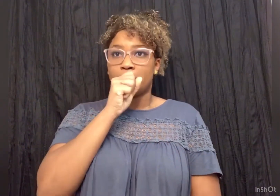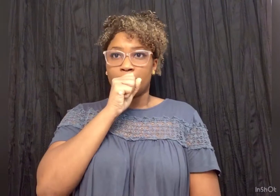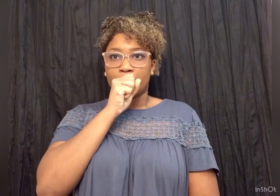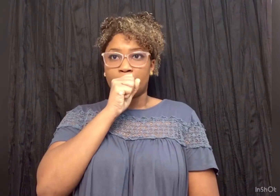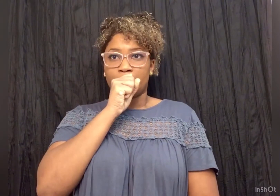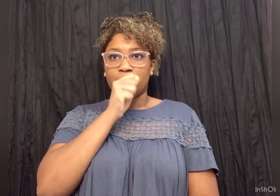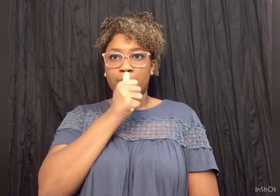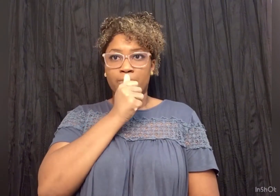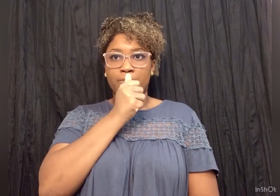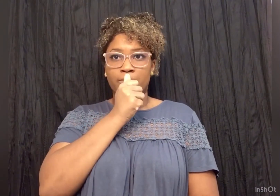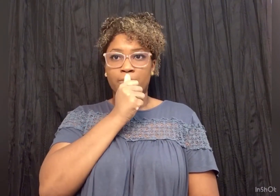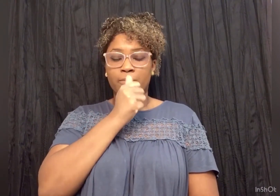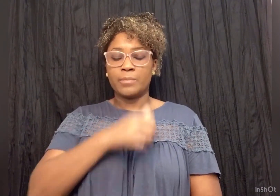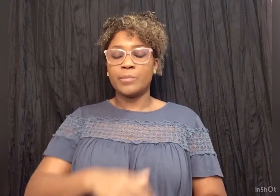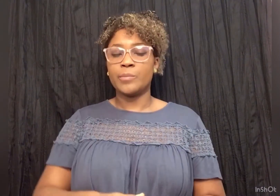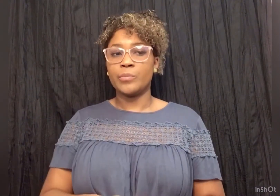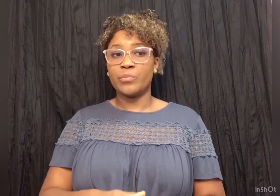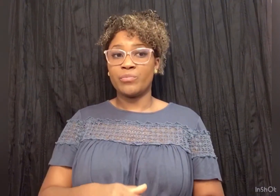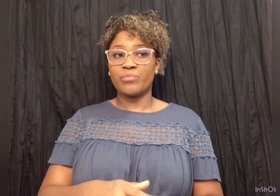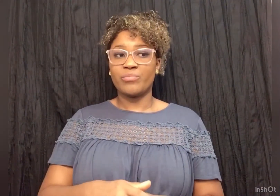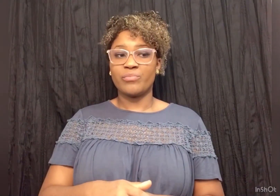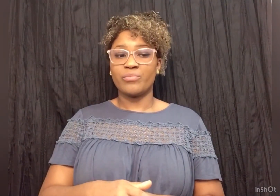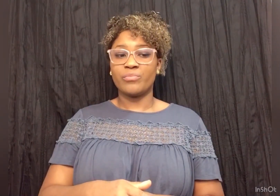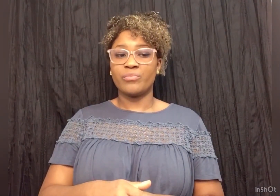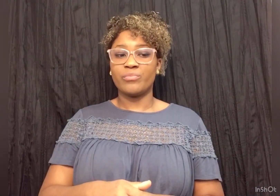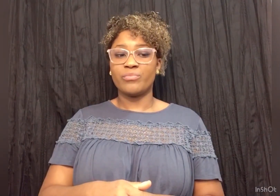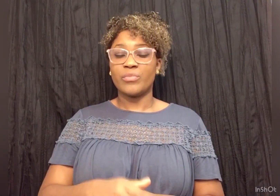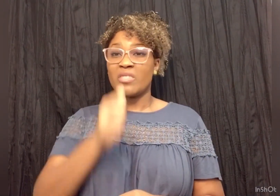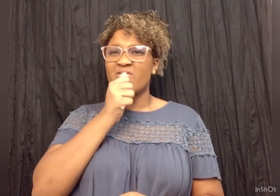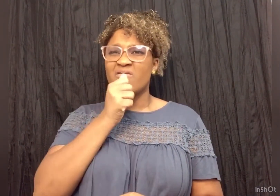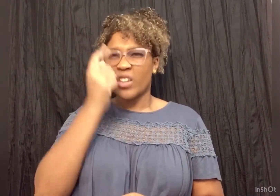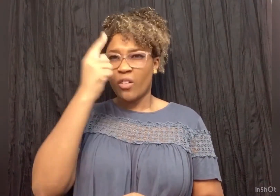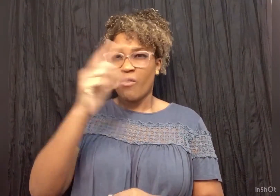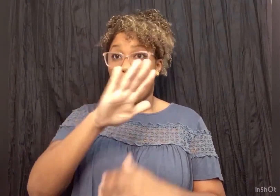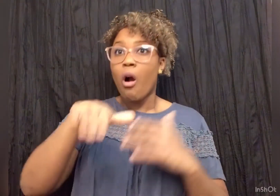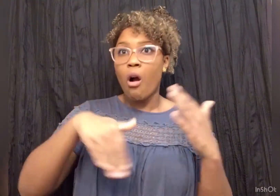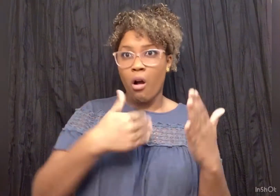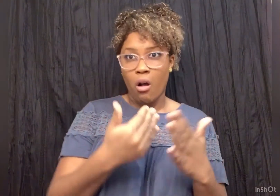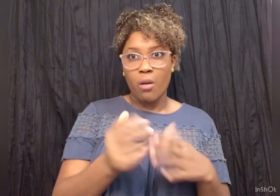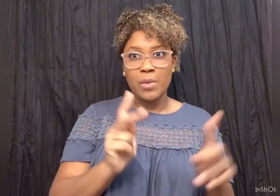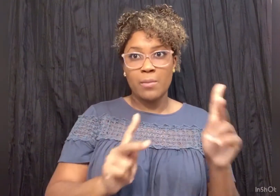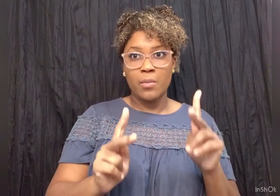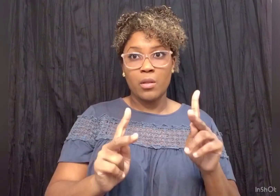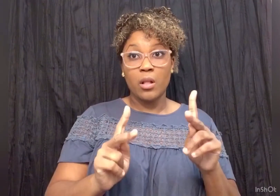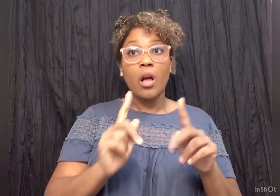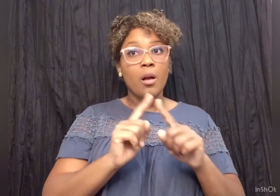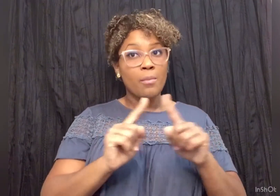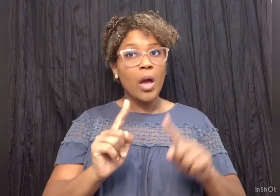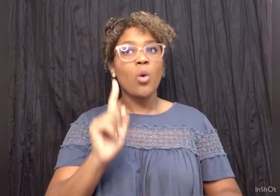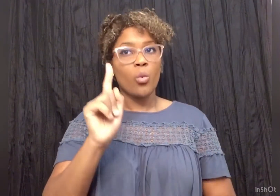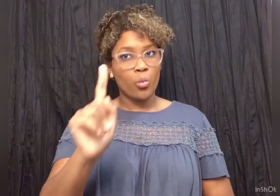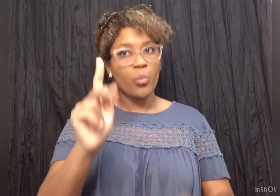A secret for all except one, the president of the Jewish